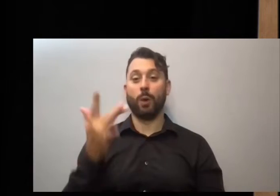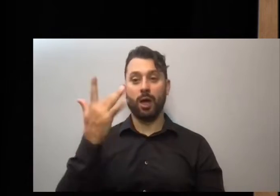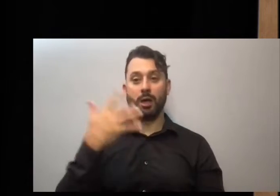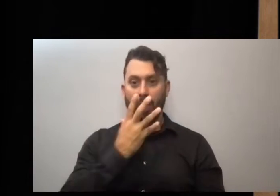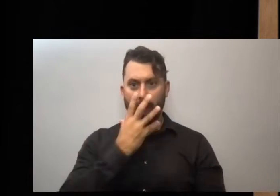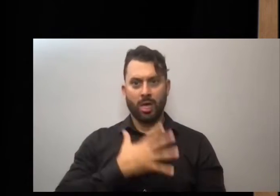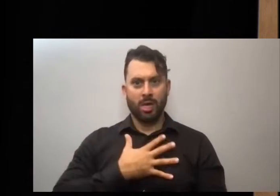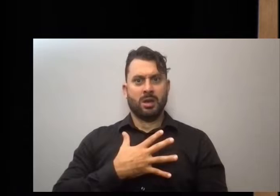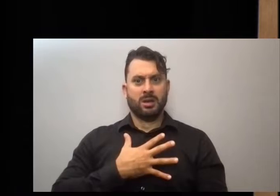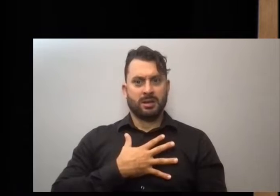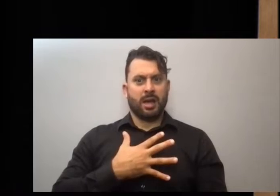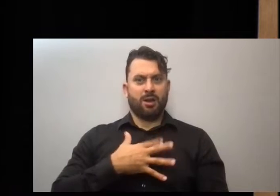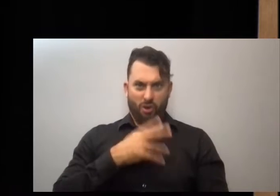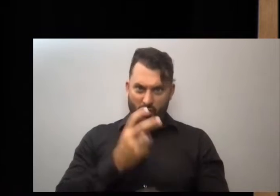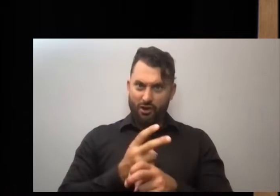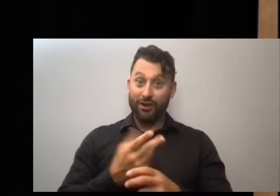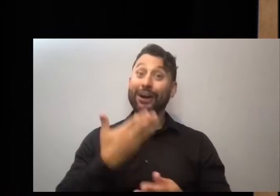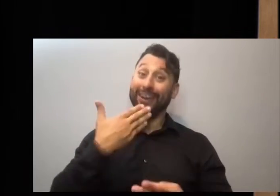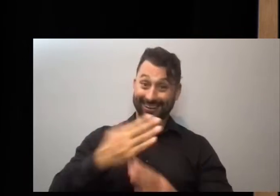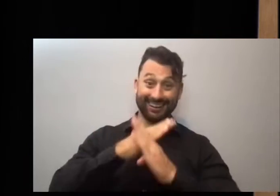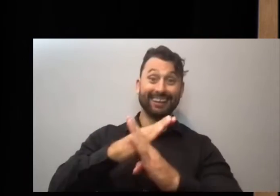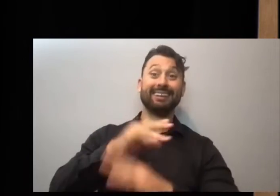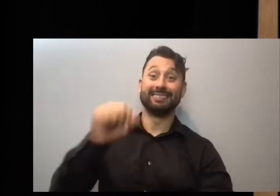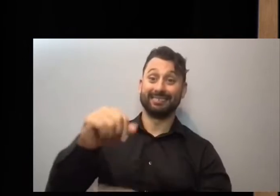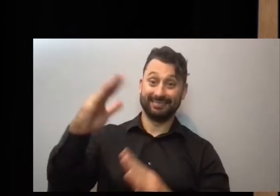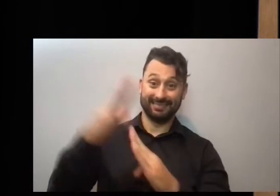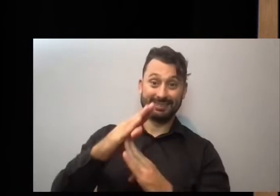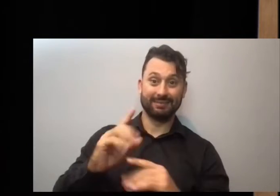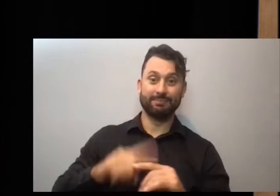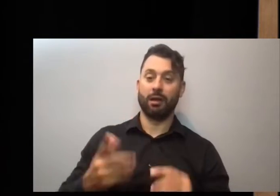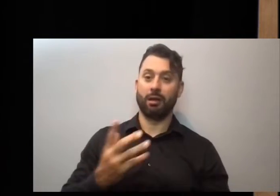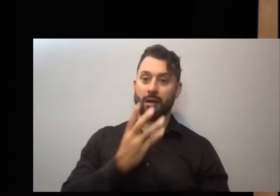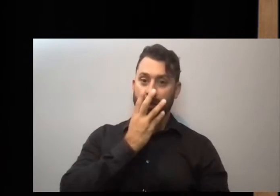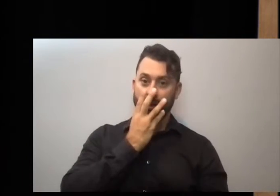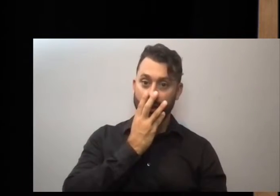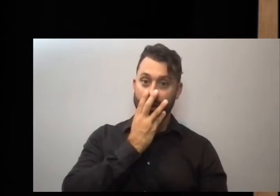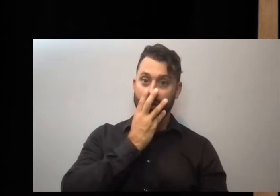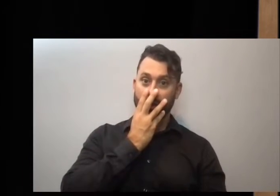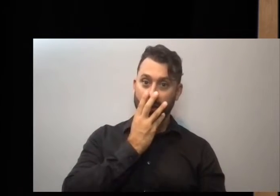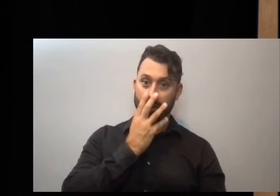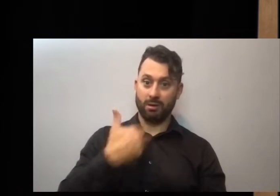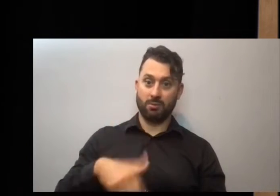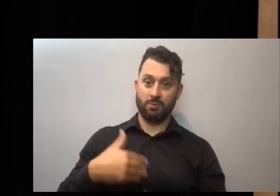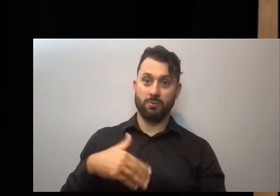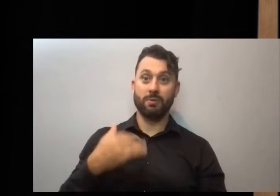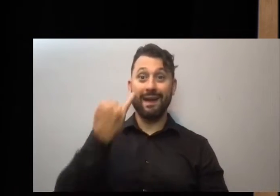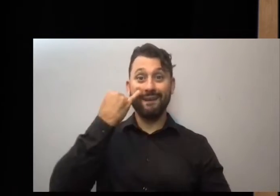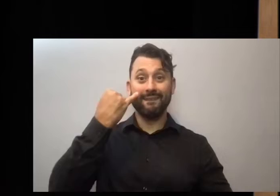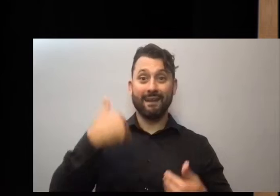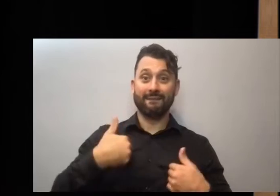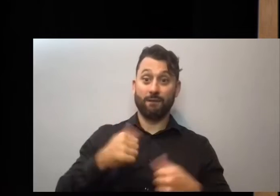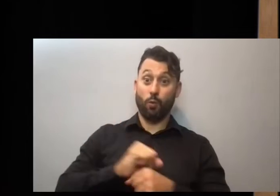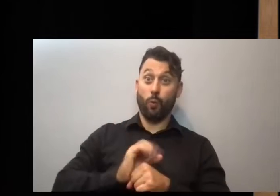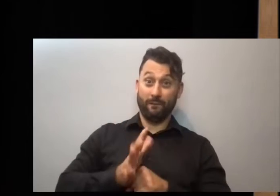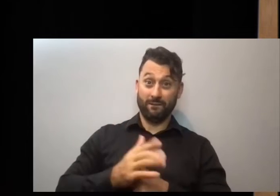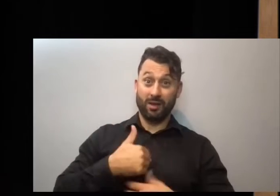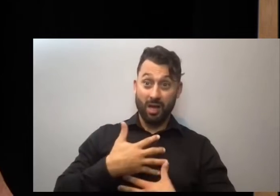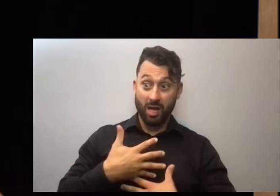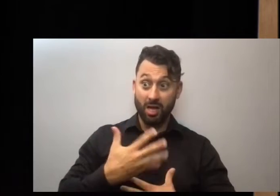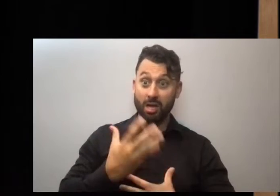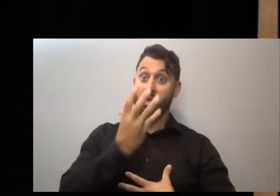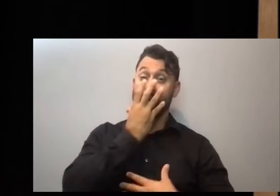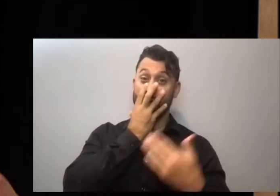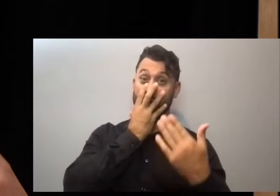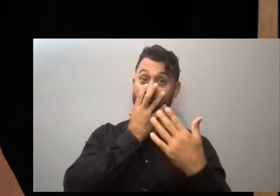lot of times, like, I have an N95 for my work, but I don't wear it out in public because I actually have to go through